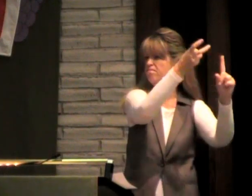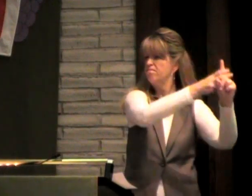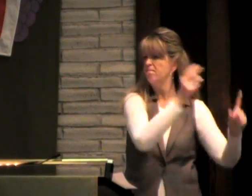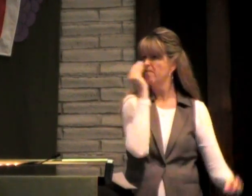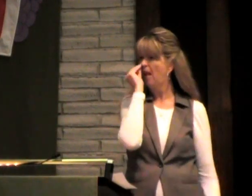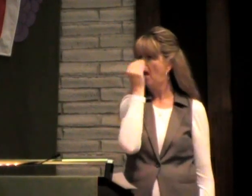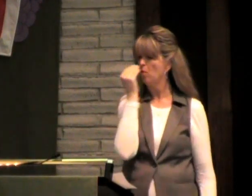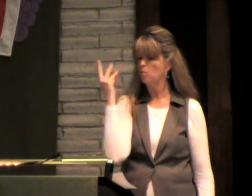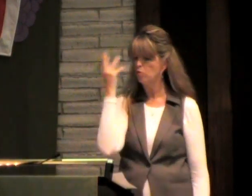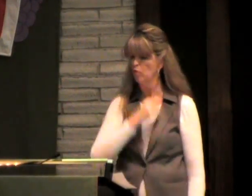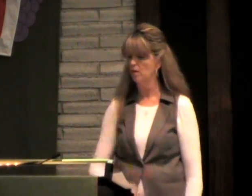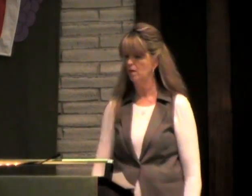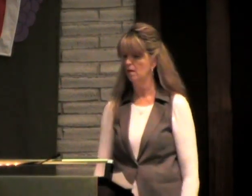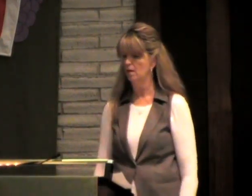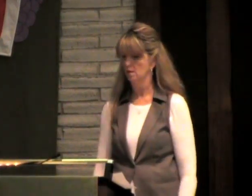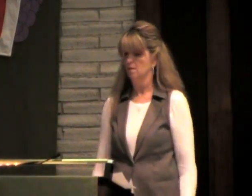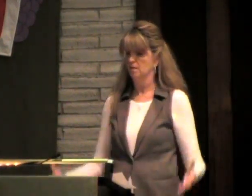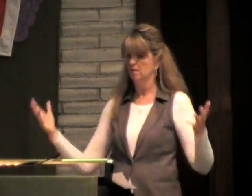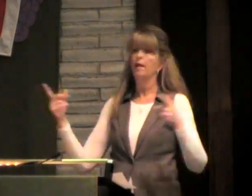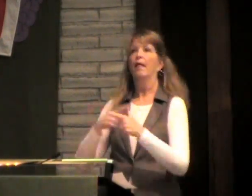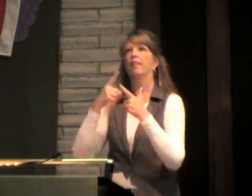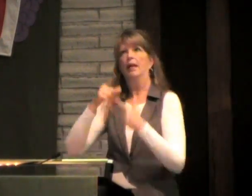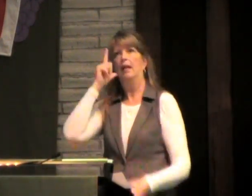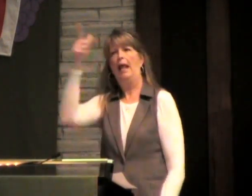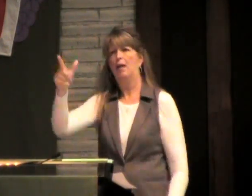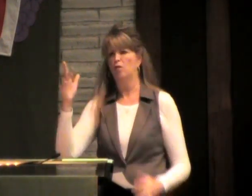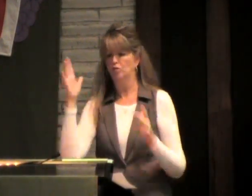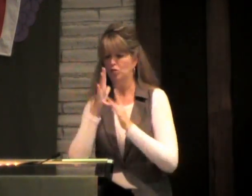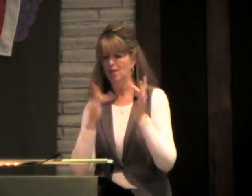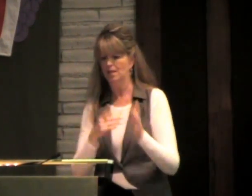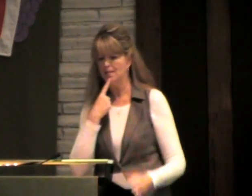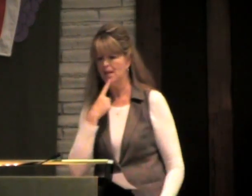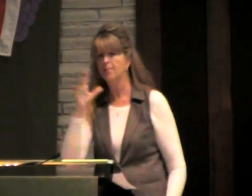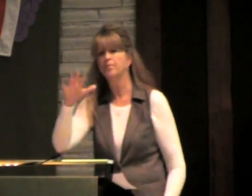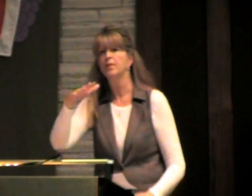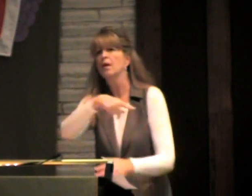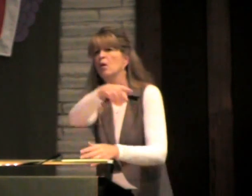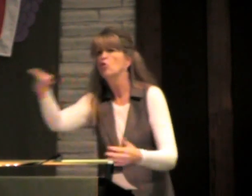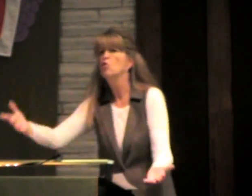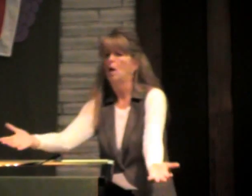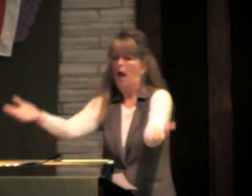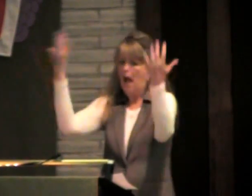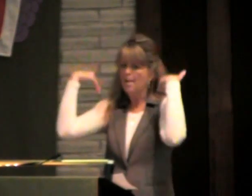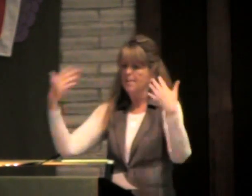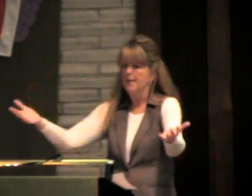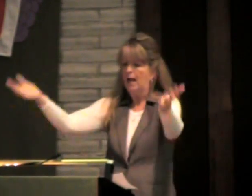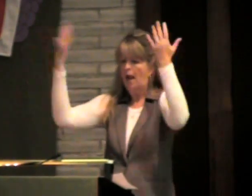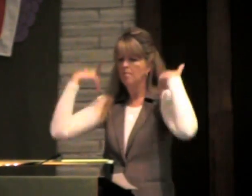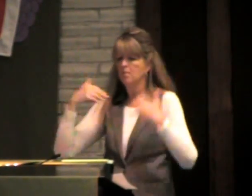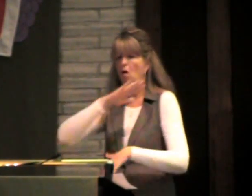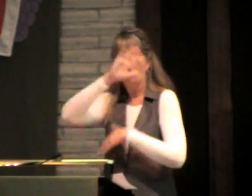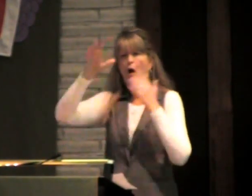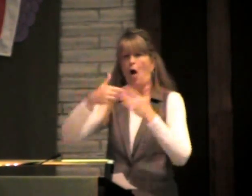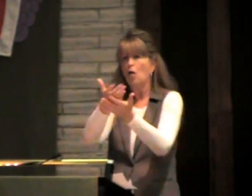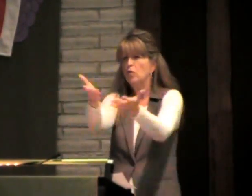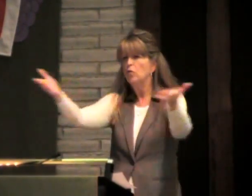the beauty of the lilies of the field and the way they are clothed. And then later Jesus said,